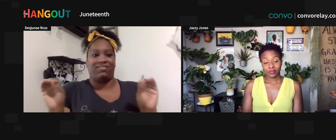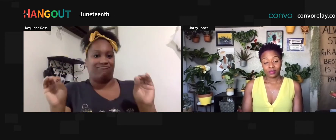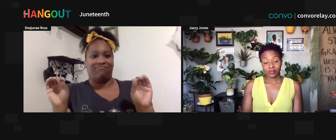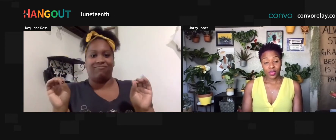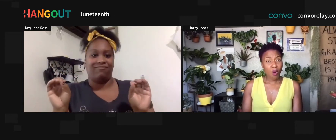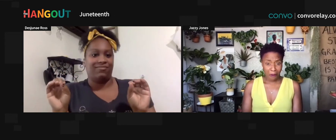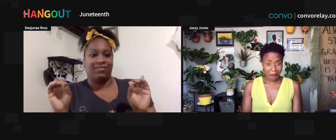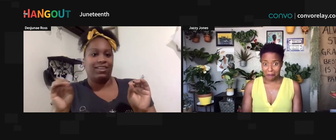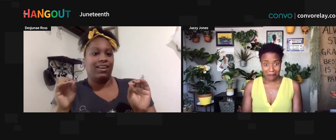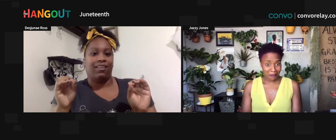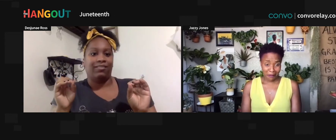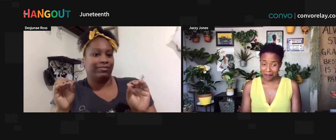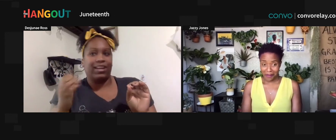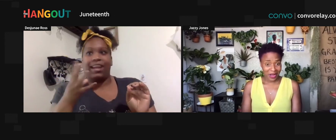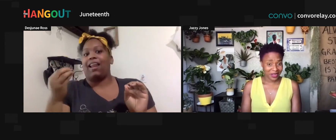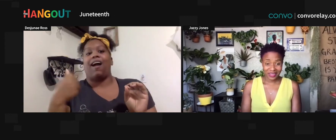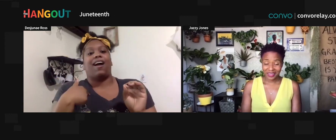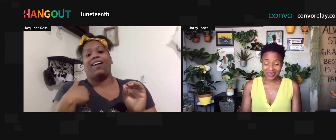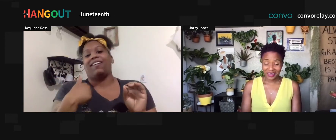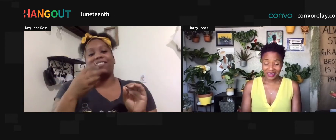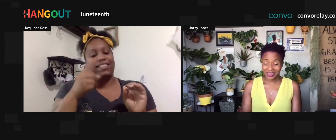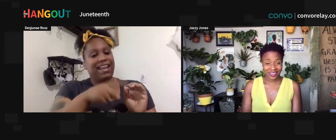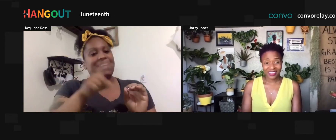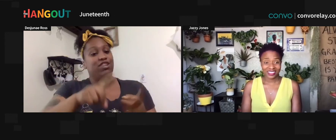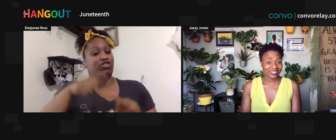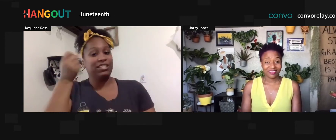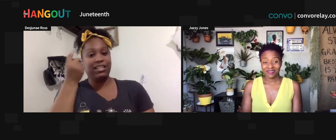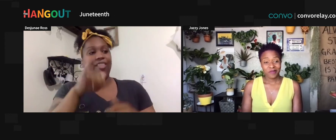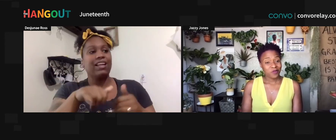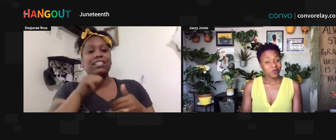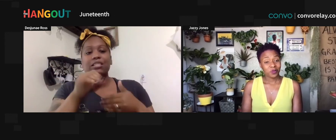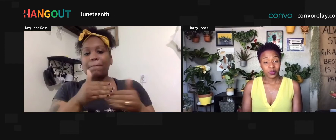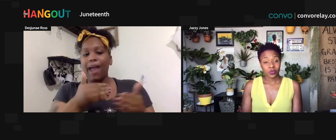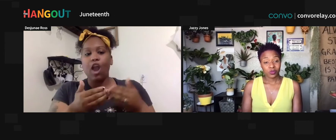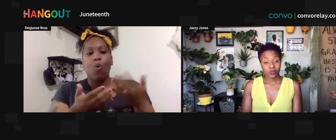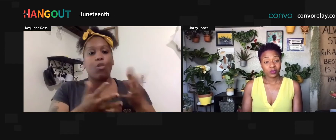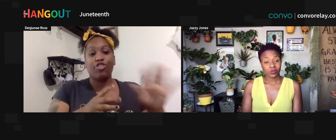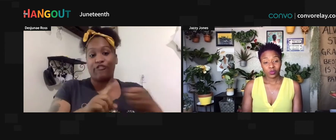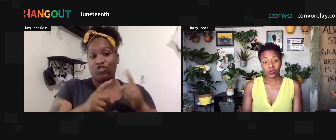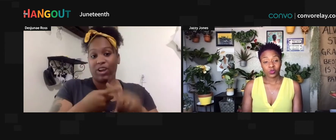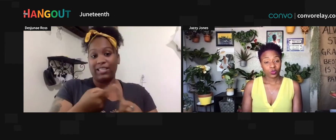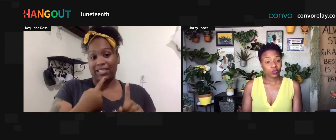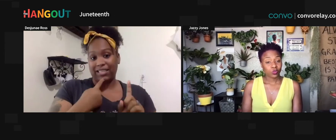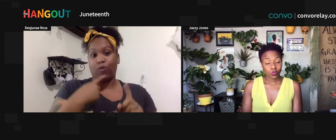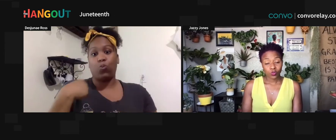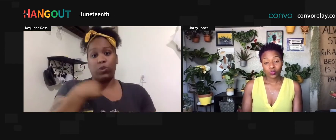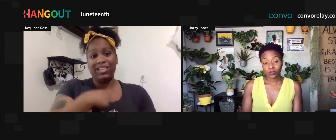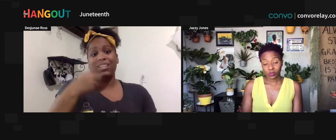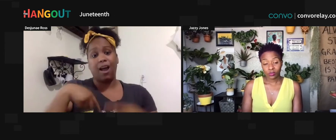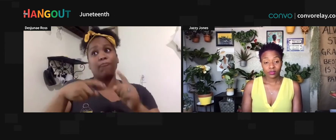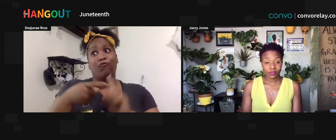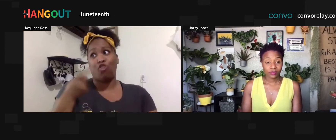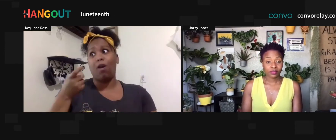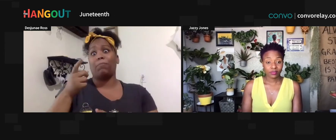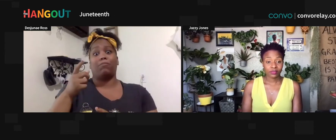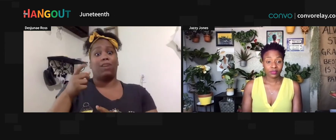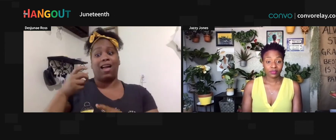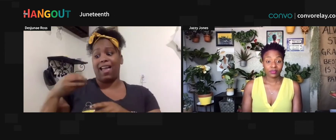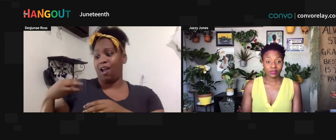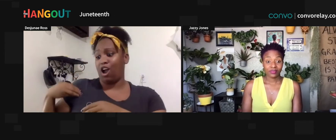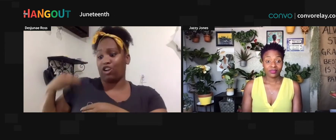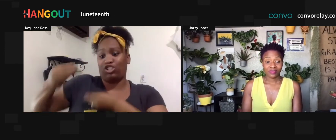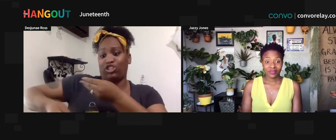there's nothing wrong with being Black. Absolutely nothing. That's right, not at all. It doesn't matter what your friends